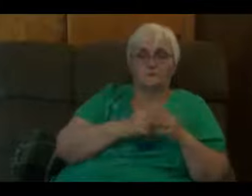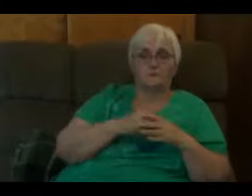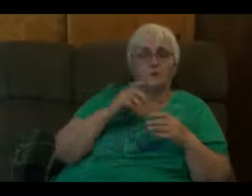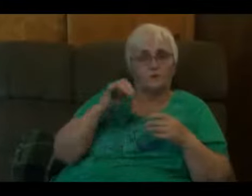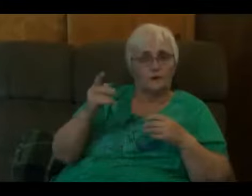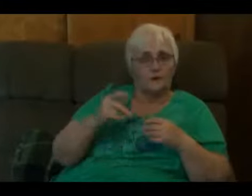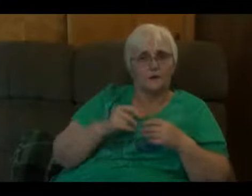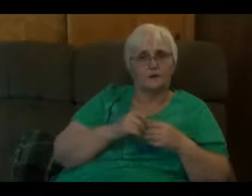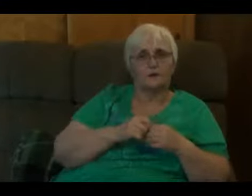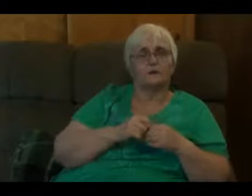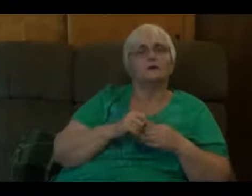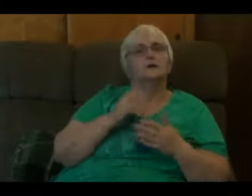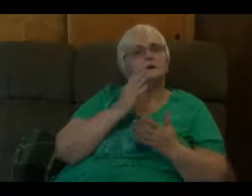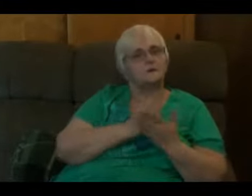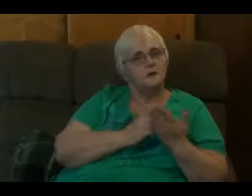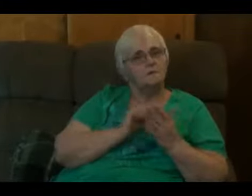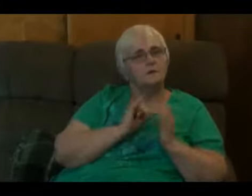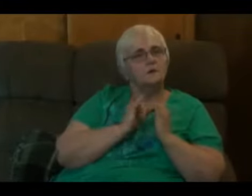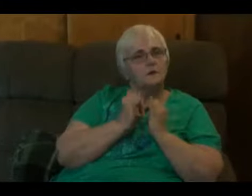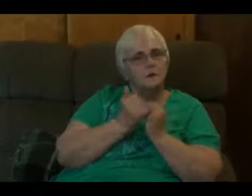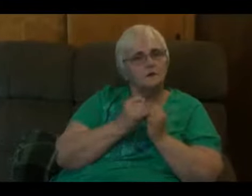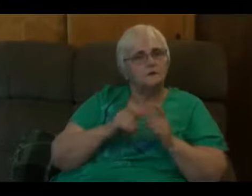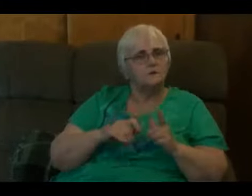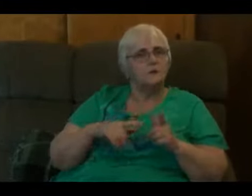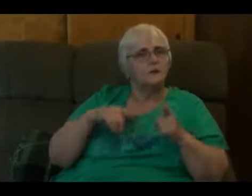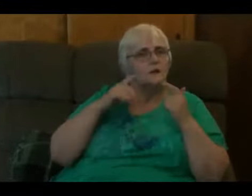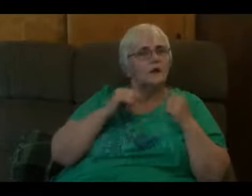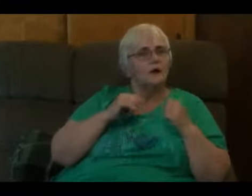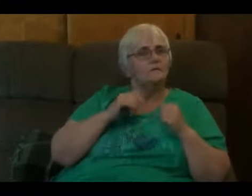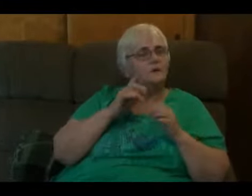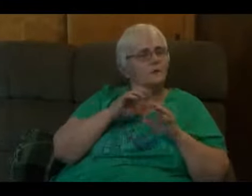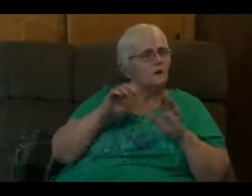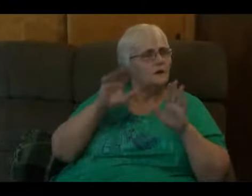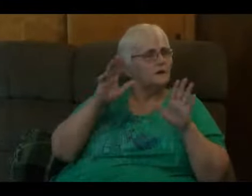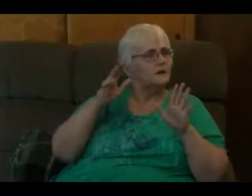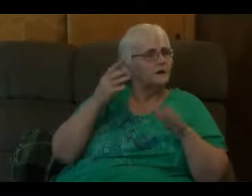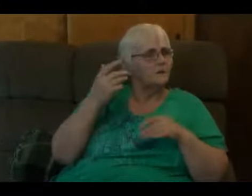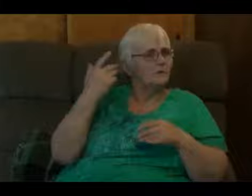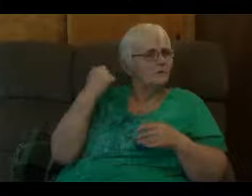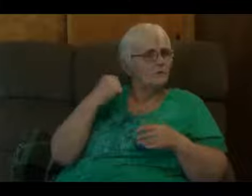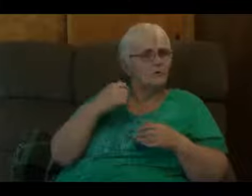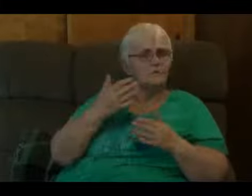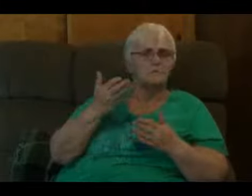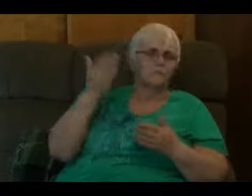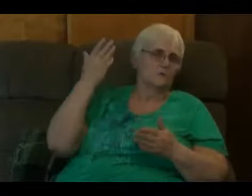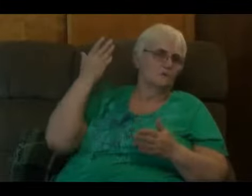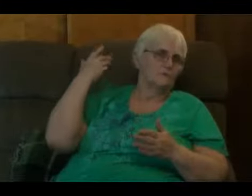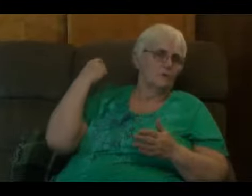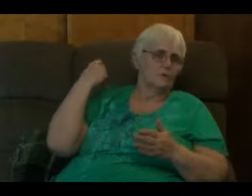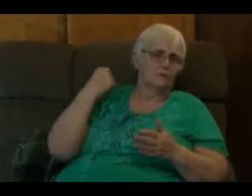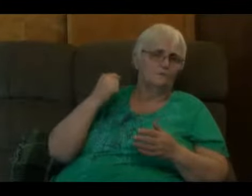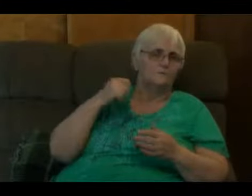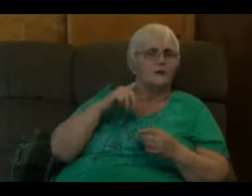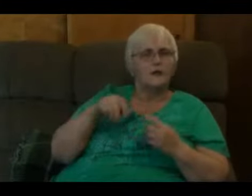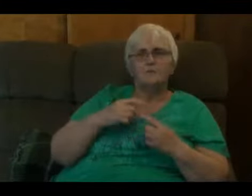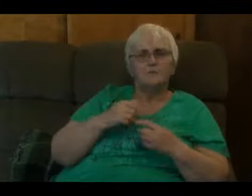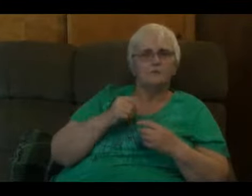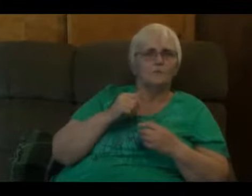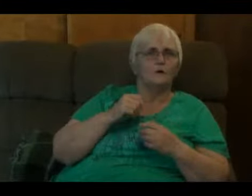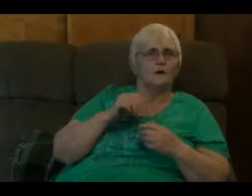are some of the issues of life that were clear, you know, back even when I was a kid and